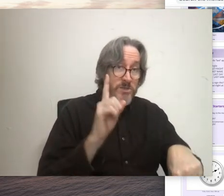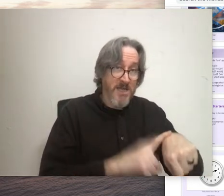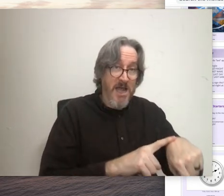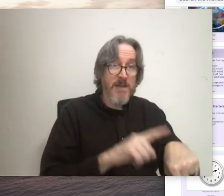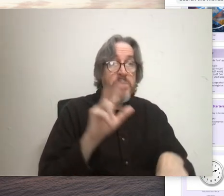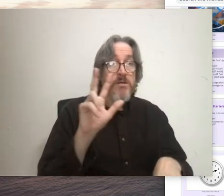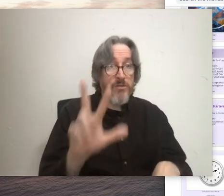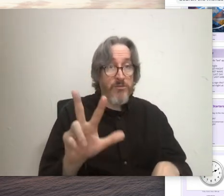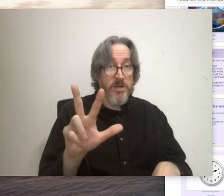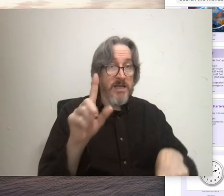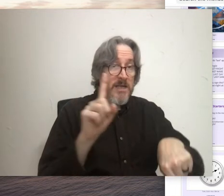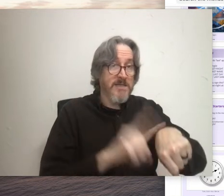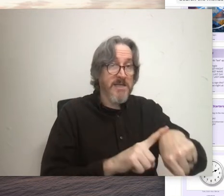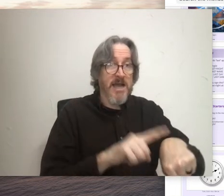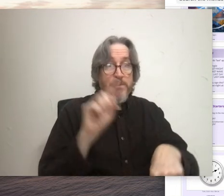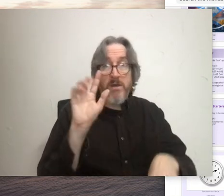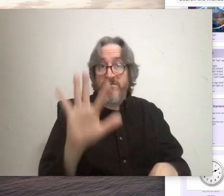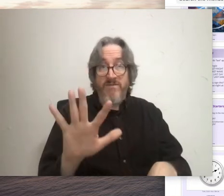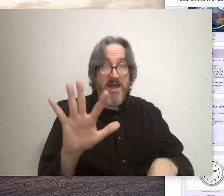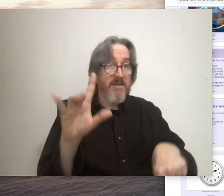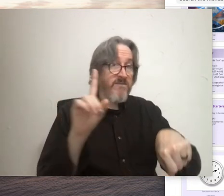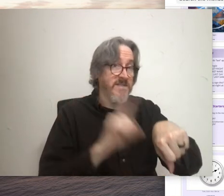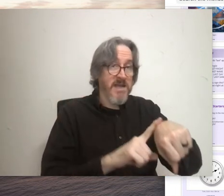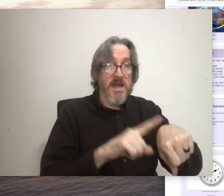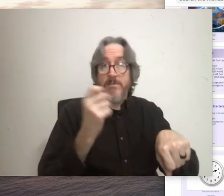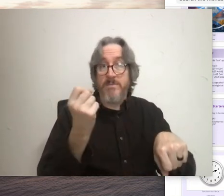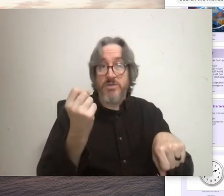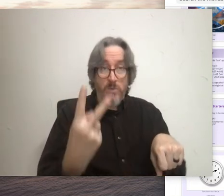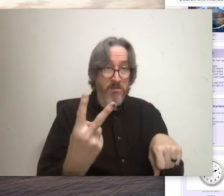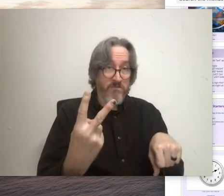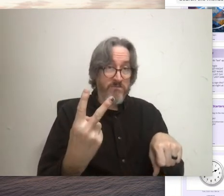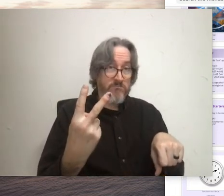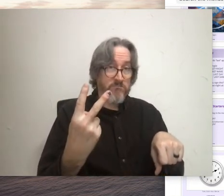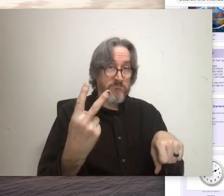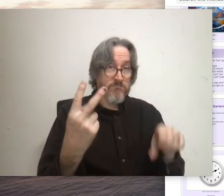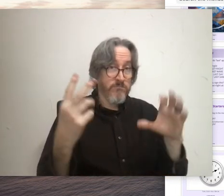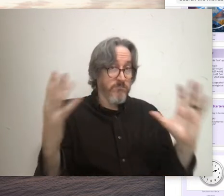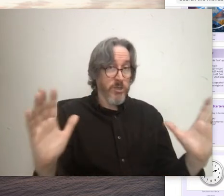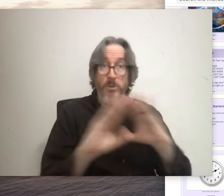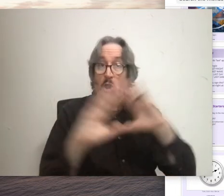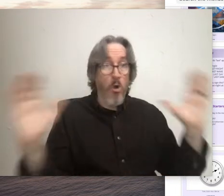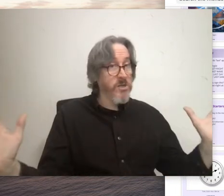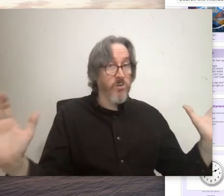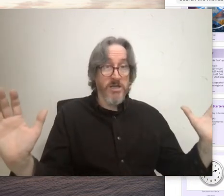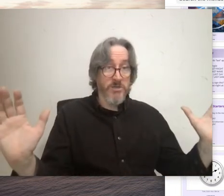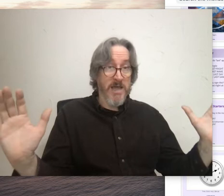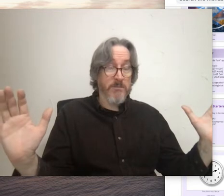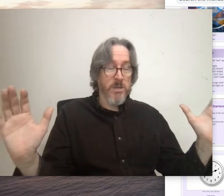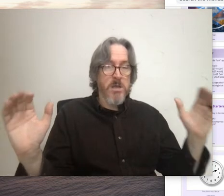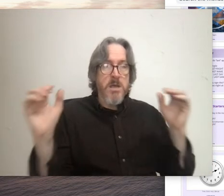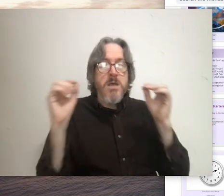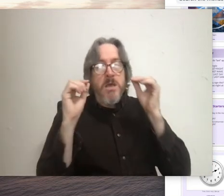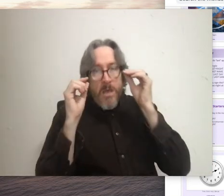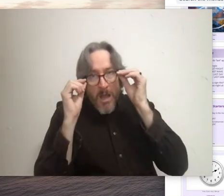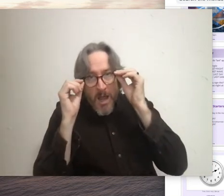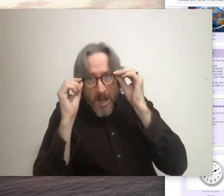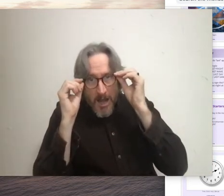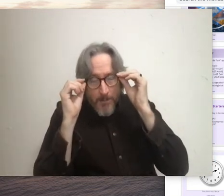So time 3, time 5, time 12. Right? We always want to do that.